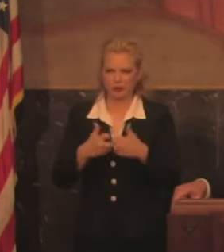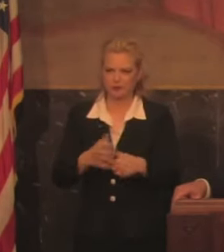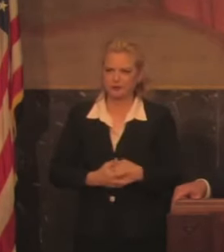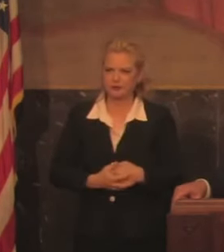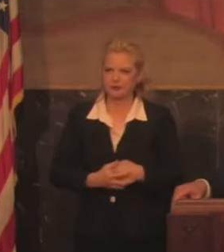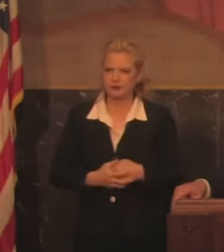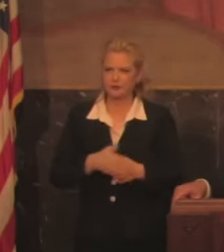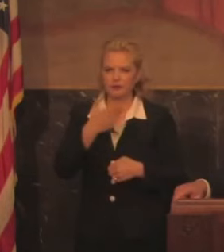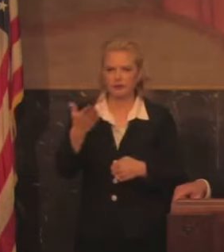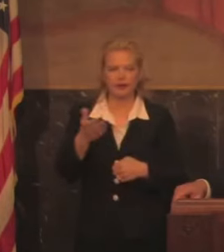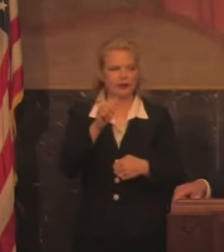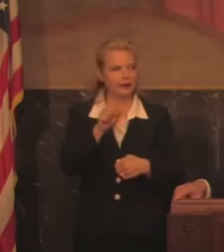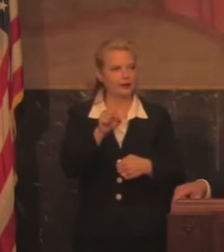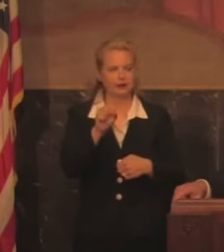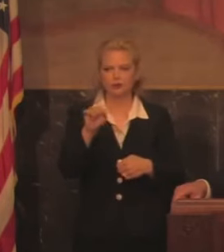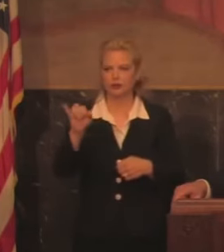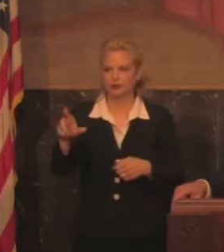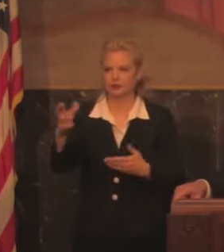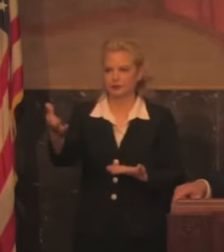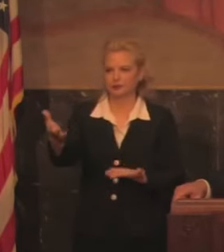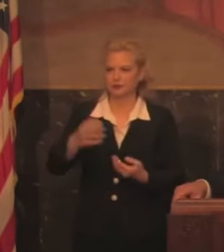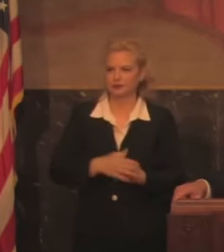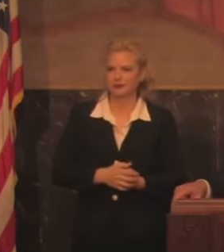Yes, sir.